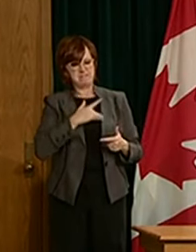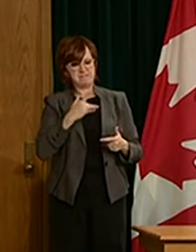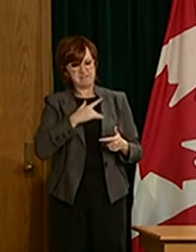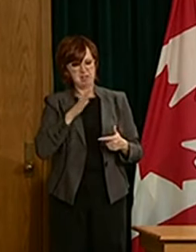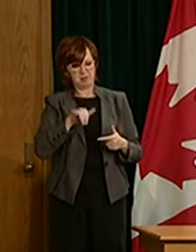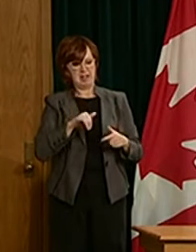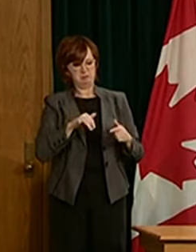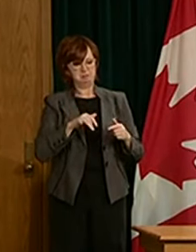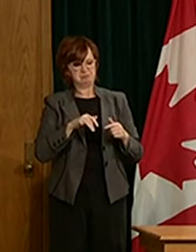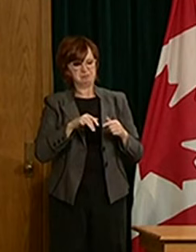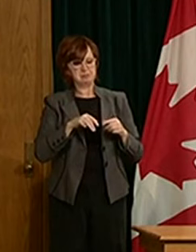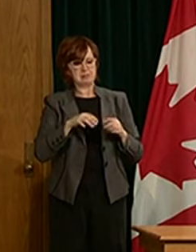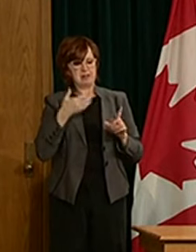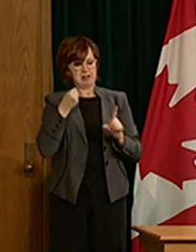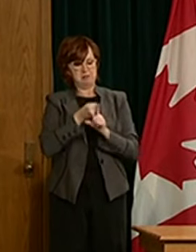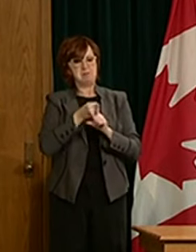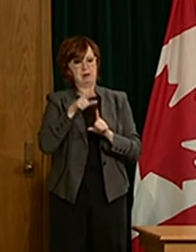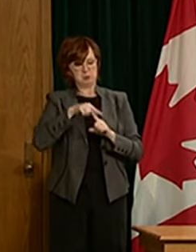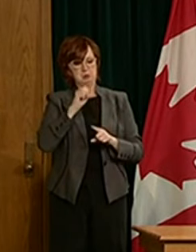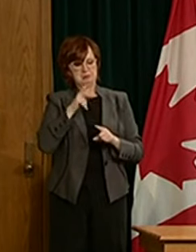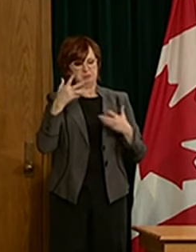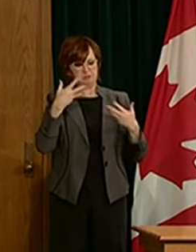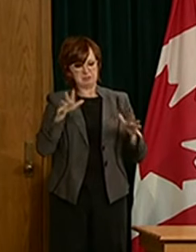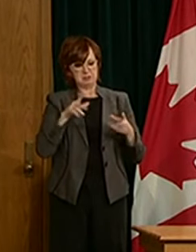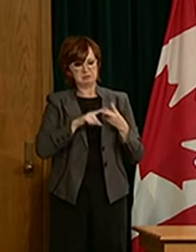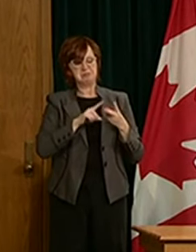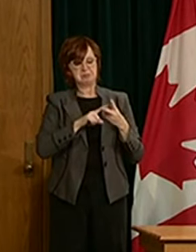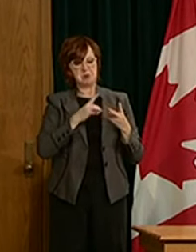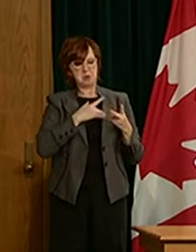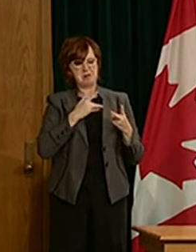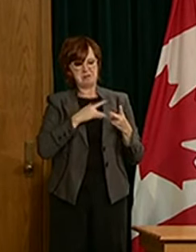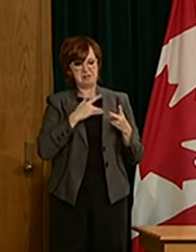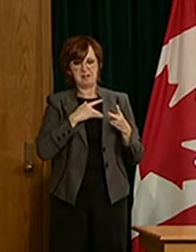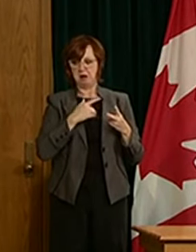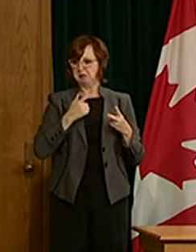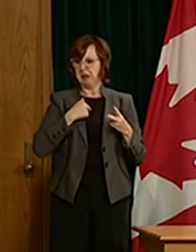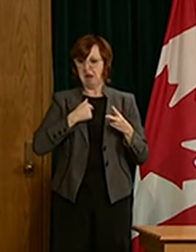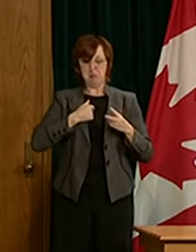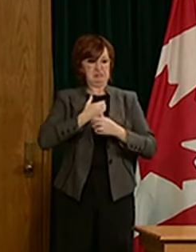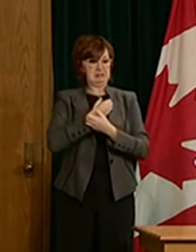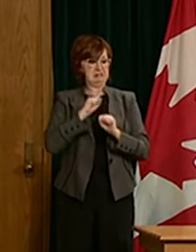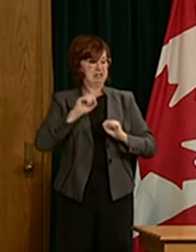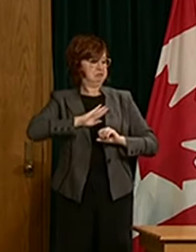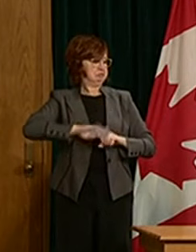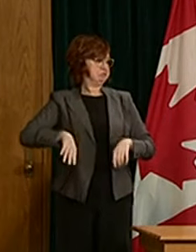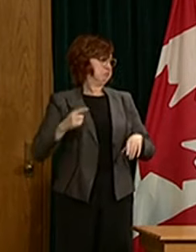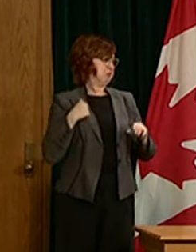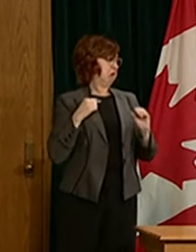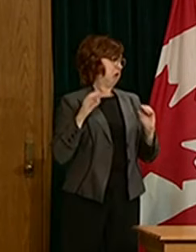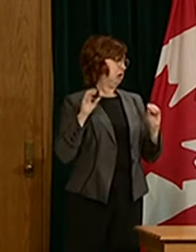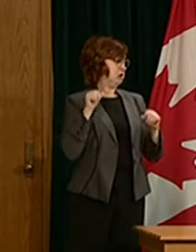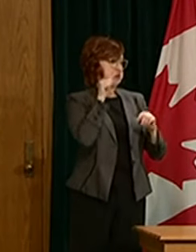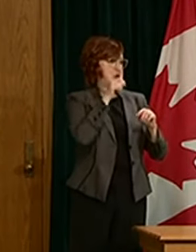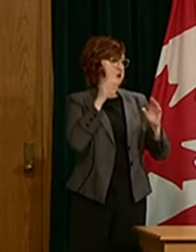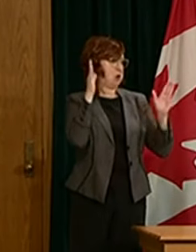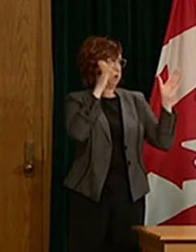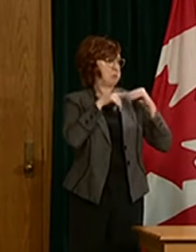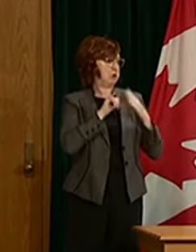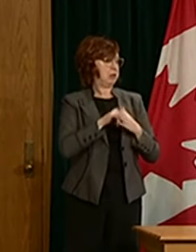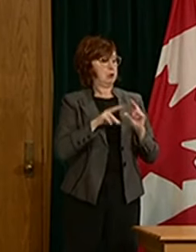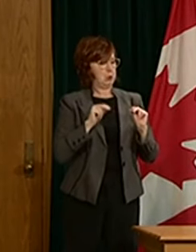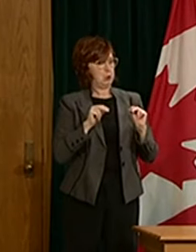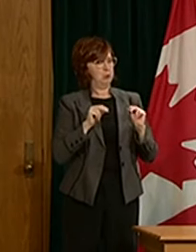more cases of illness and indeed more deaths. We are learning from the experience of other provinces and from around the world, and the